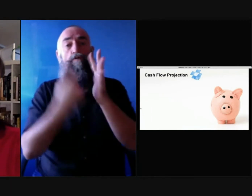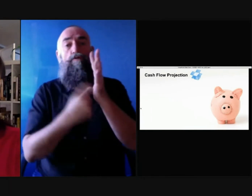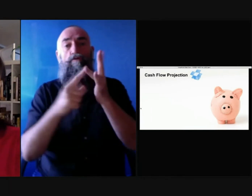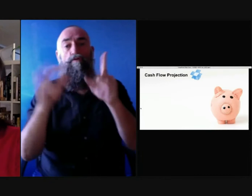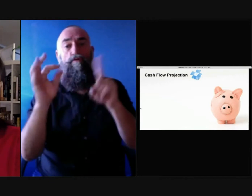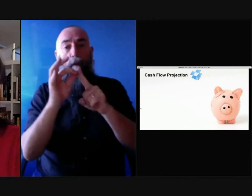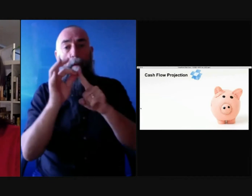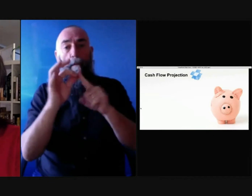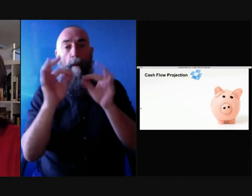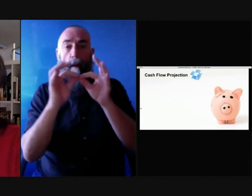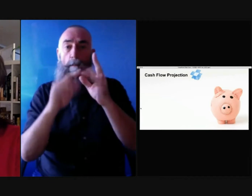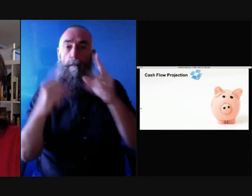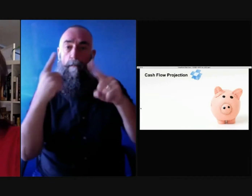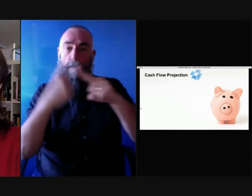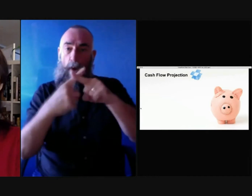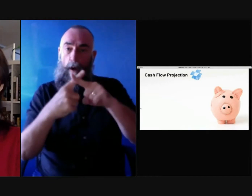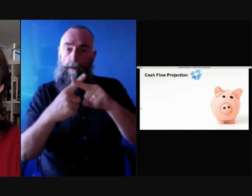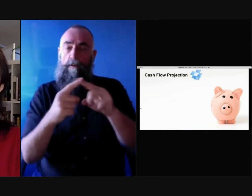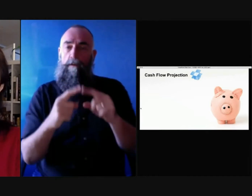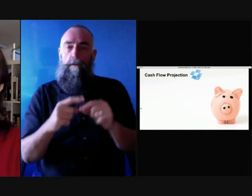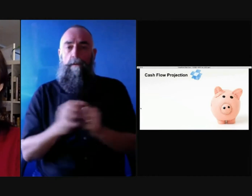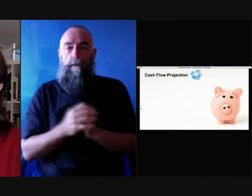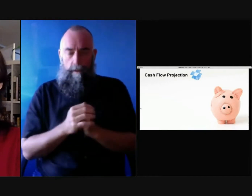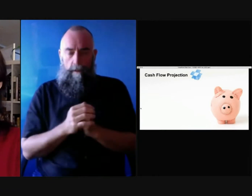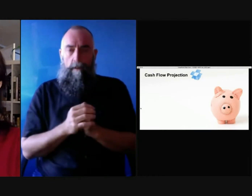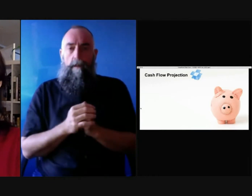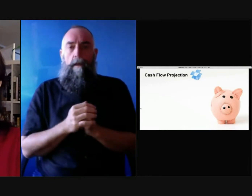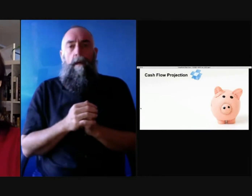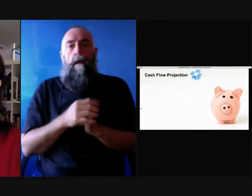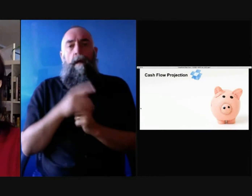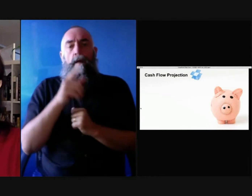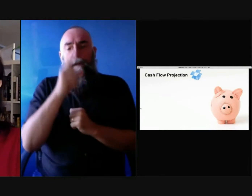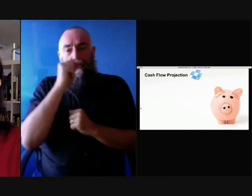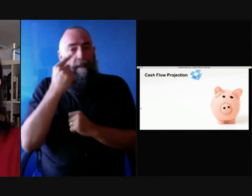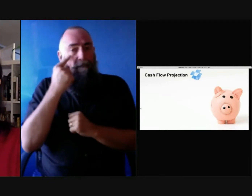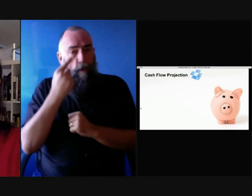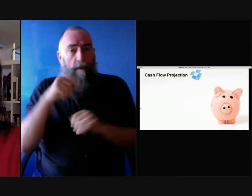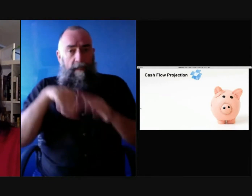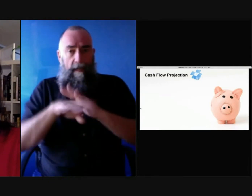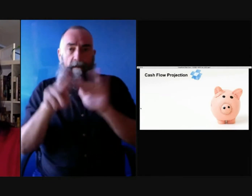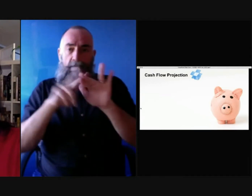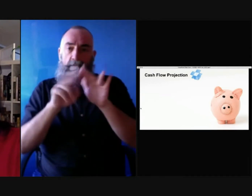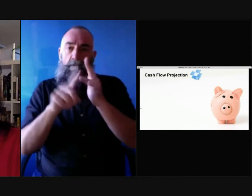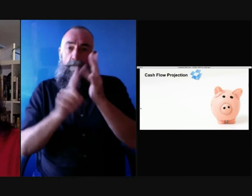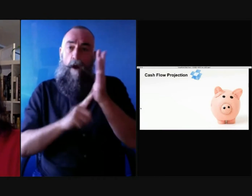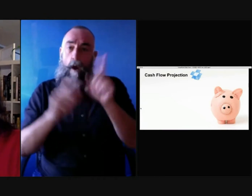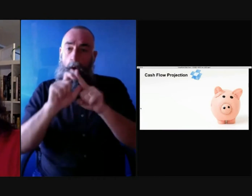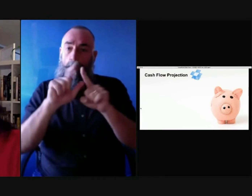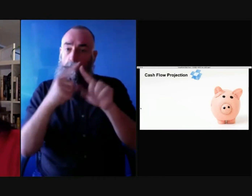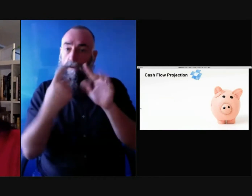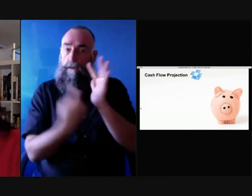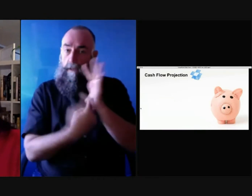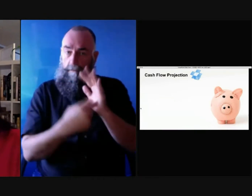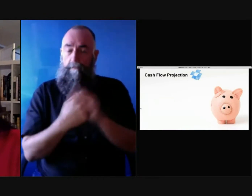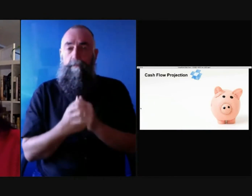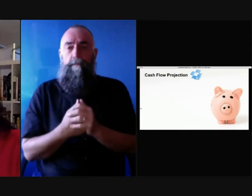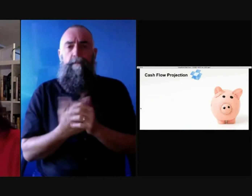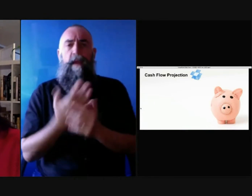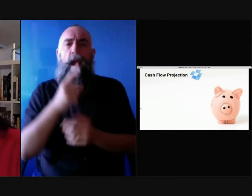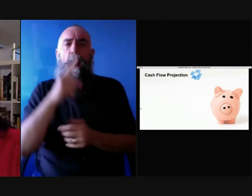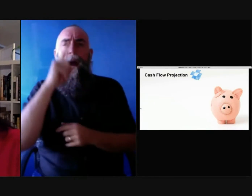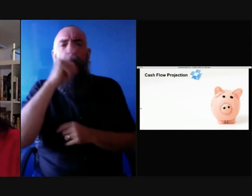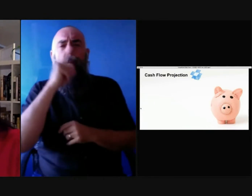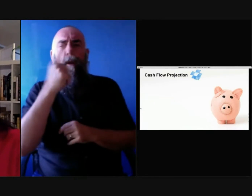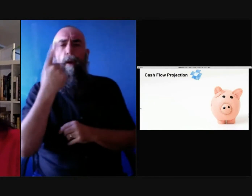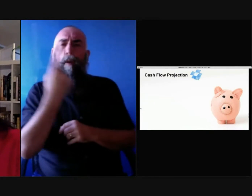stuff. It's become really apparent this week that creative professionals who have their finances